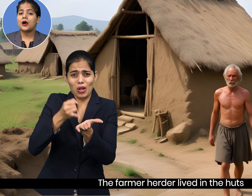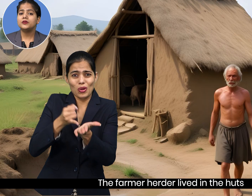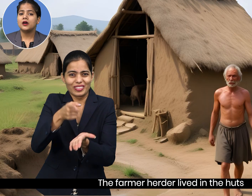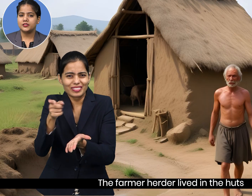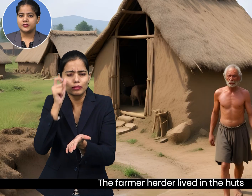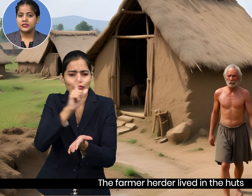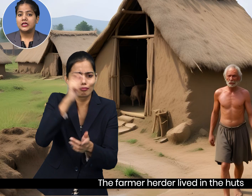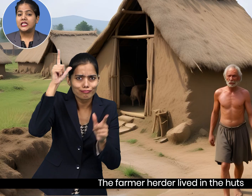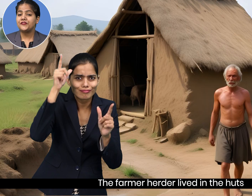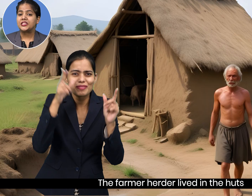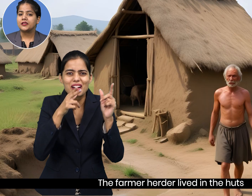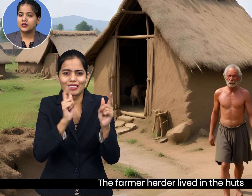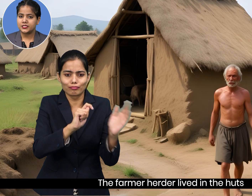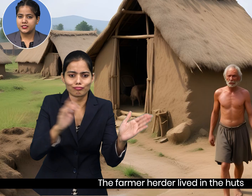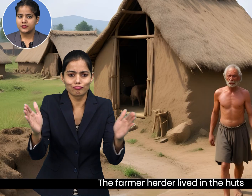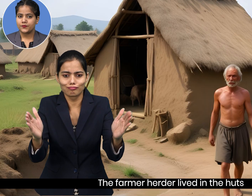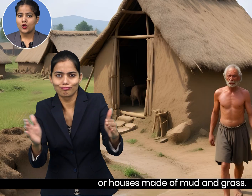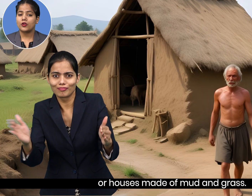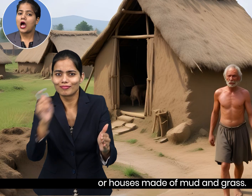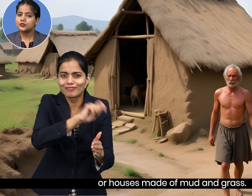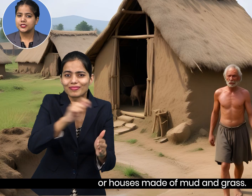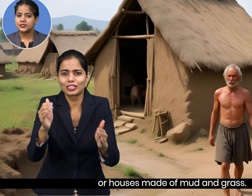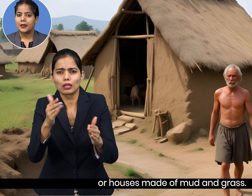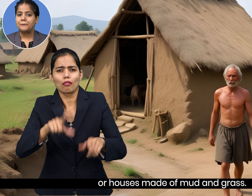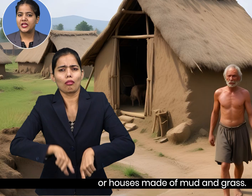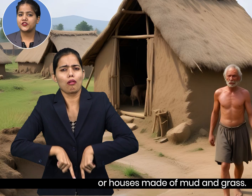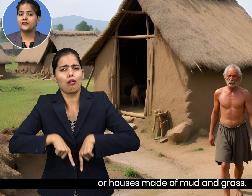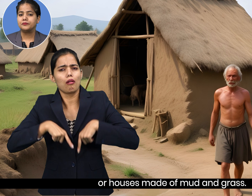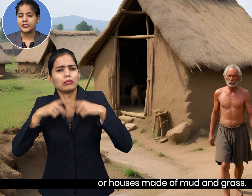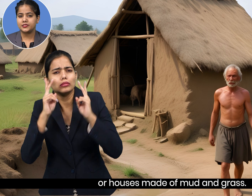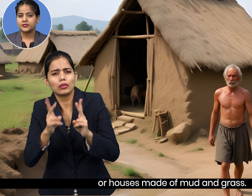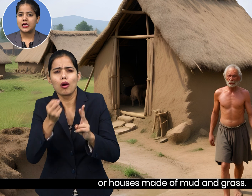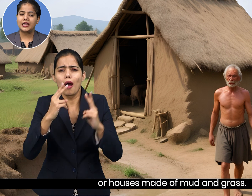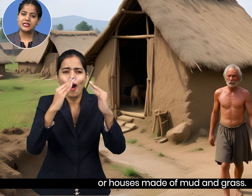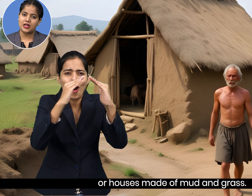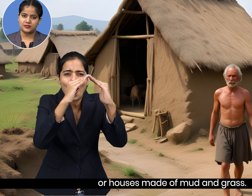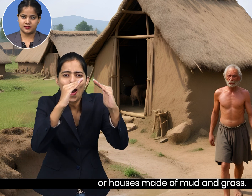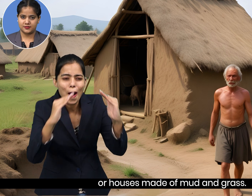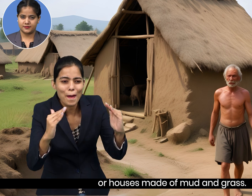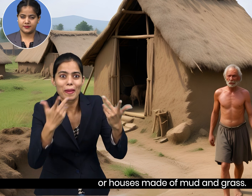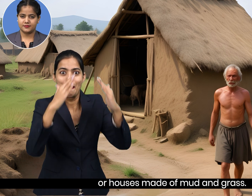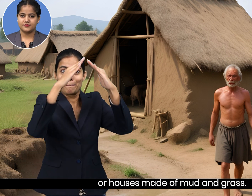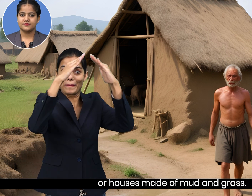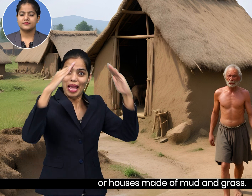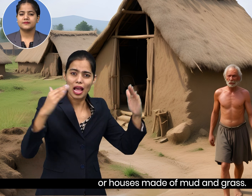The farmer herder lived in the huts or houses made of mud and grass.